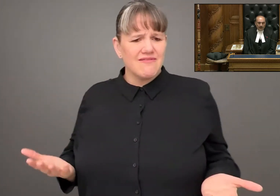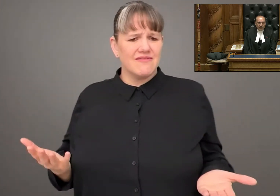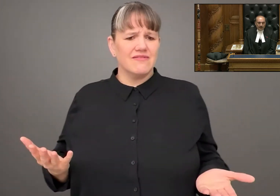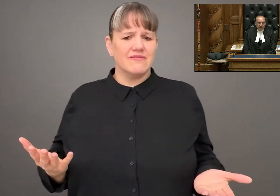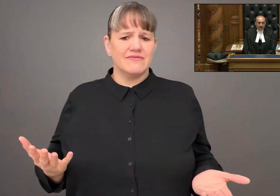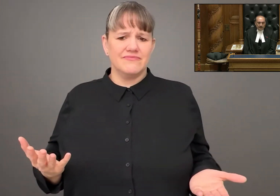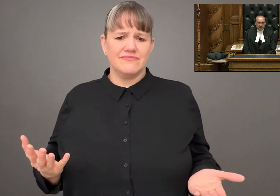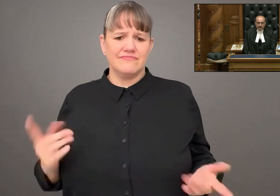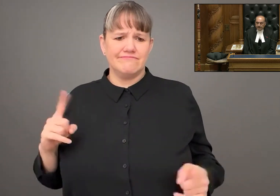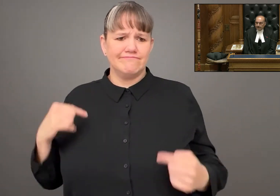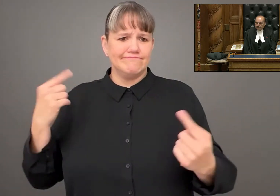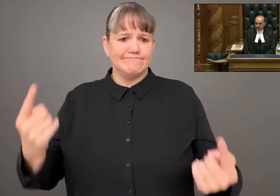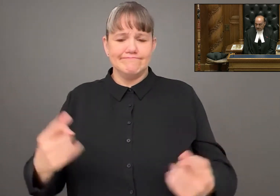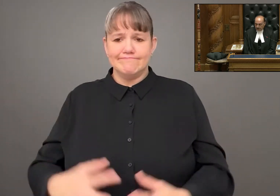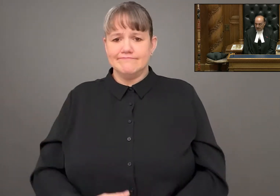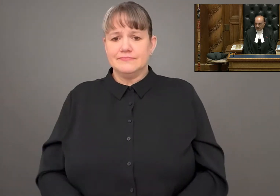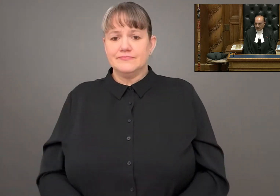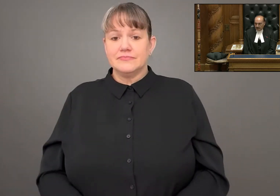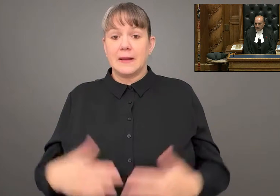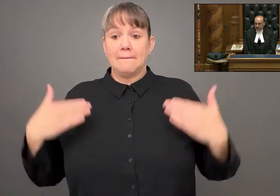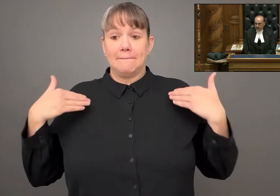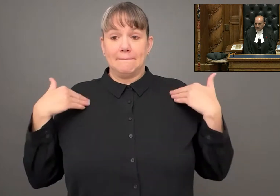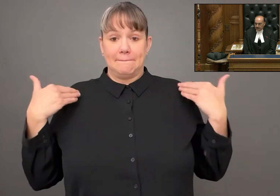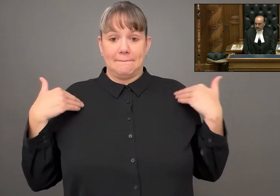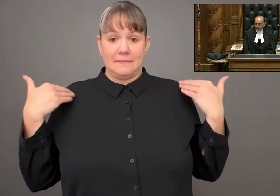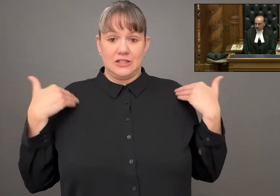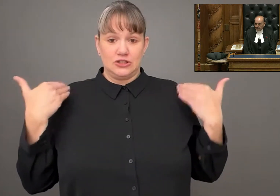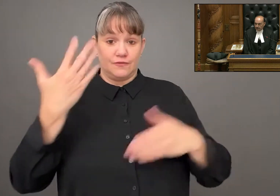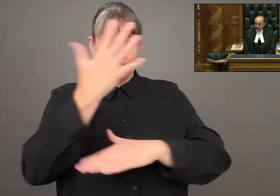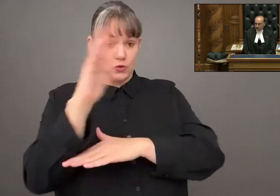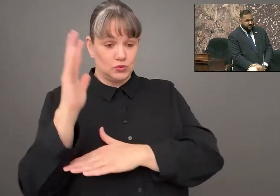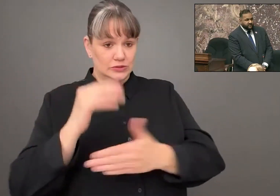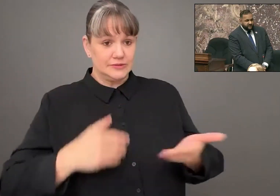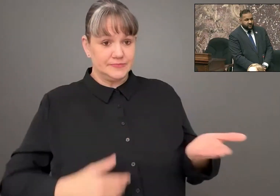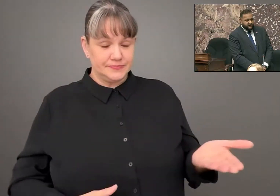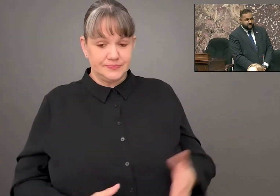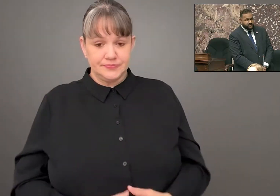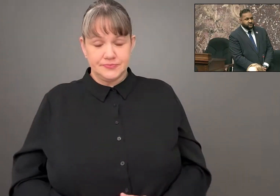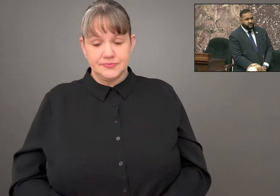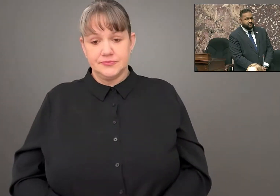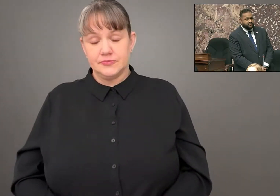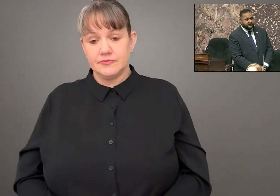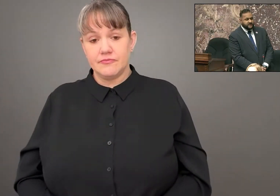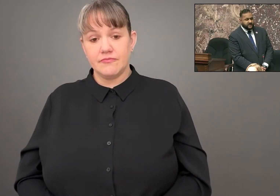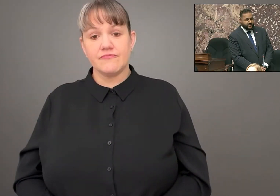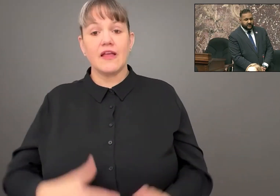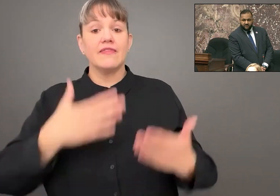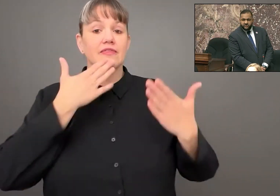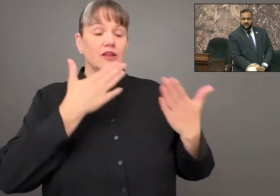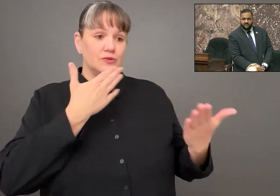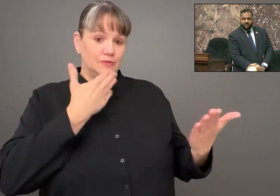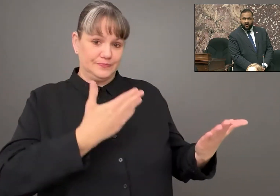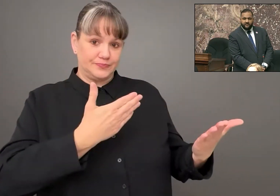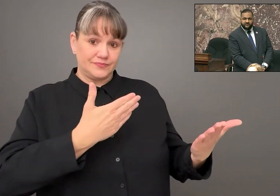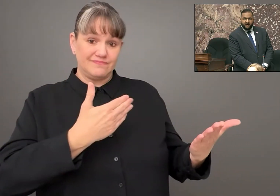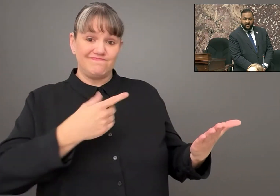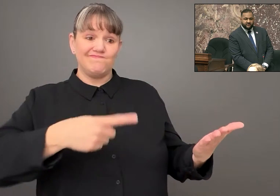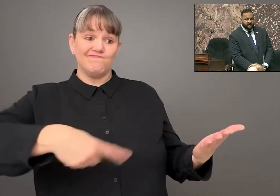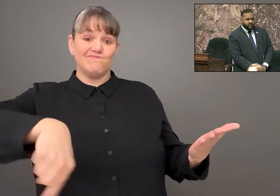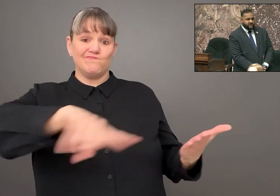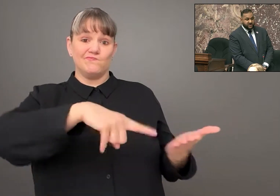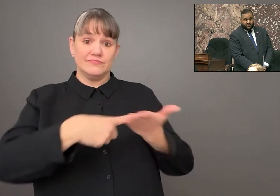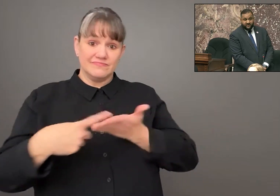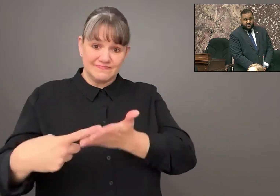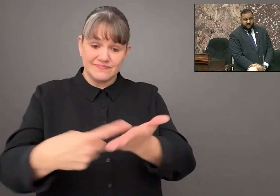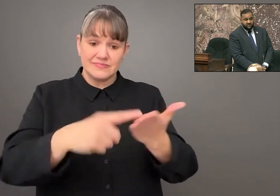Minister of Forests. Thanks very much, Mr. Speaker. These are serious issues. And I appreciate the member opposite asking